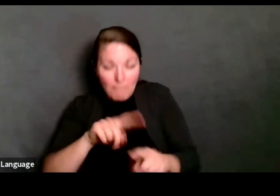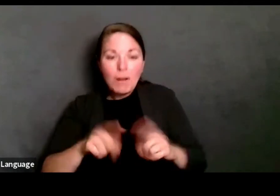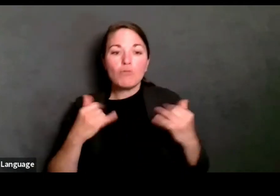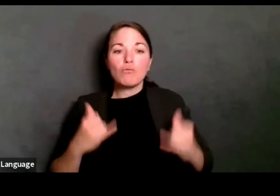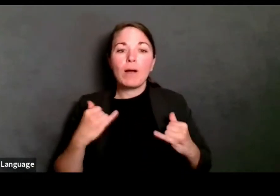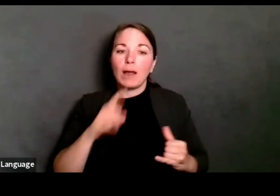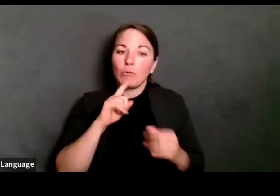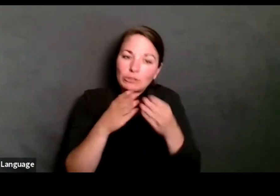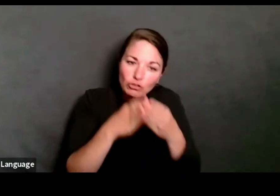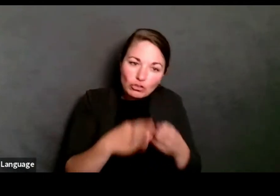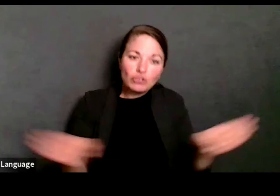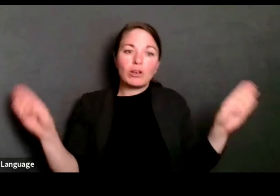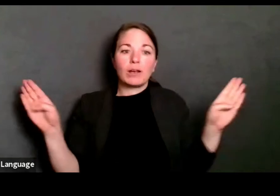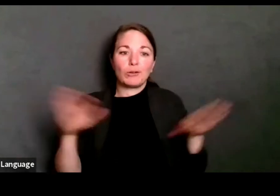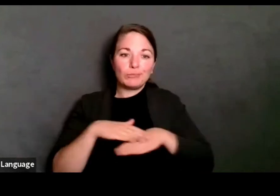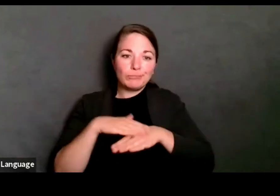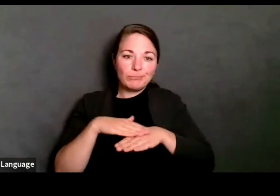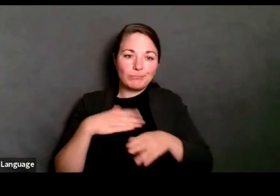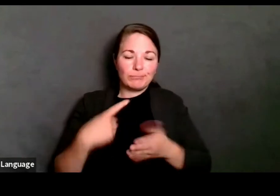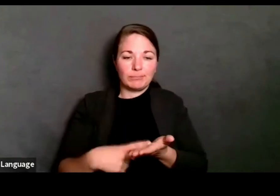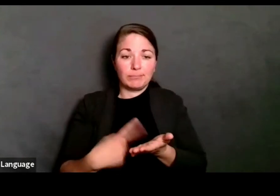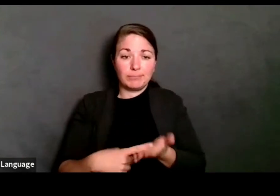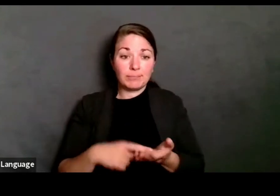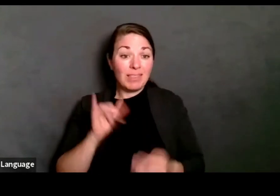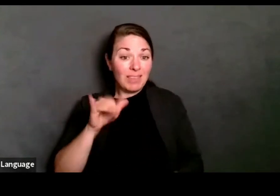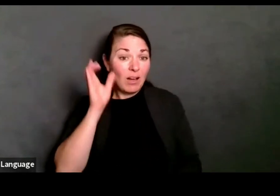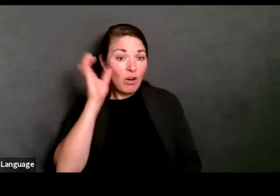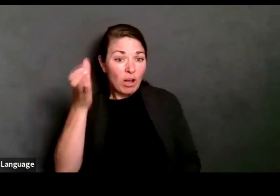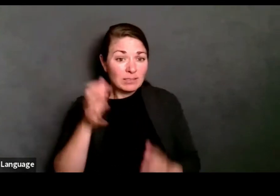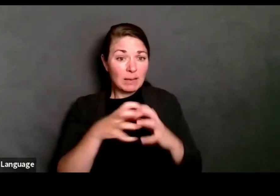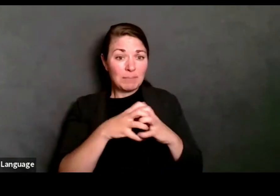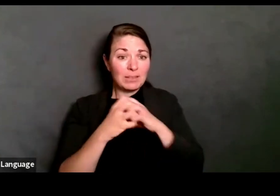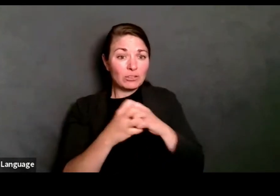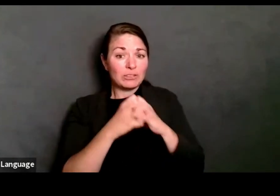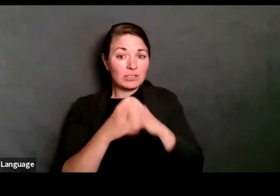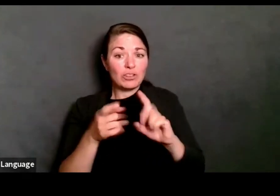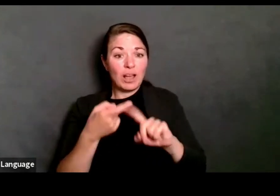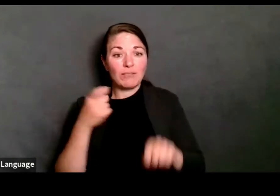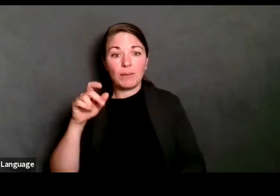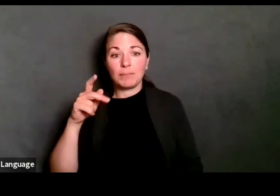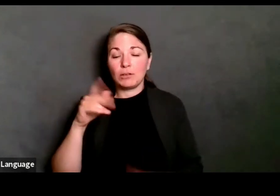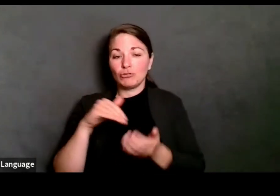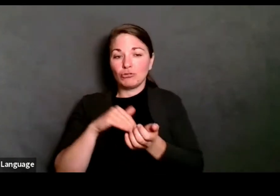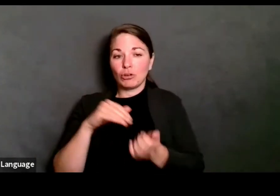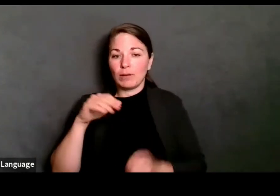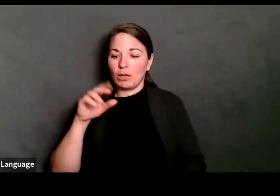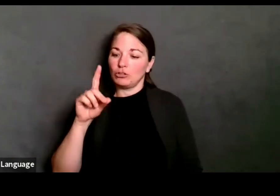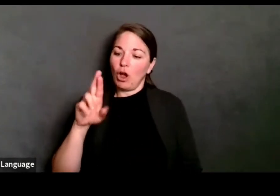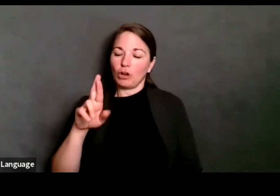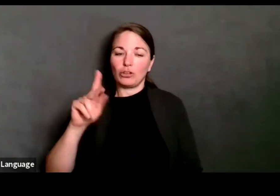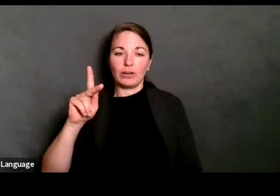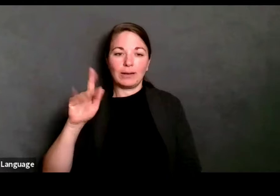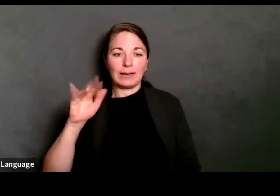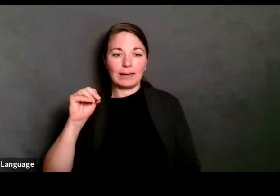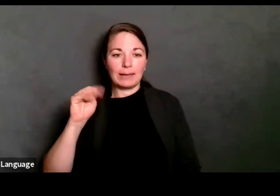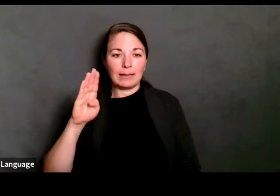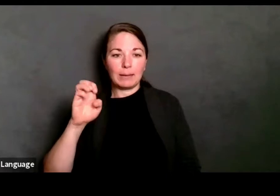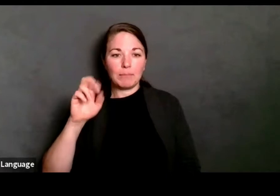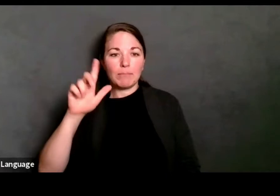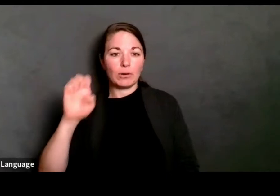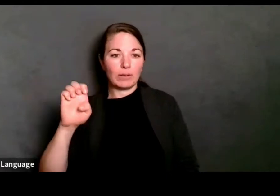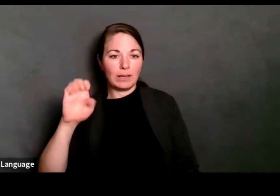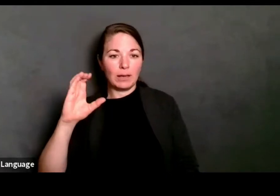overview. And to give credit where it's due, the concept of intersectionality comes from Dr. Kimberly Crenshaw, whose work on intersectional Black